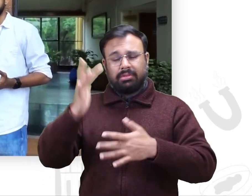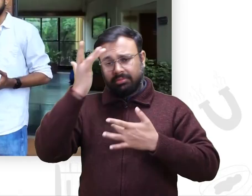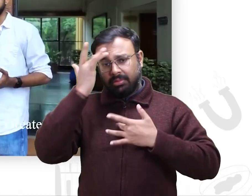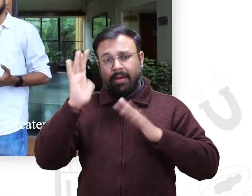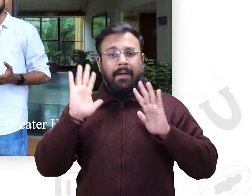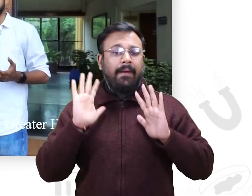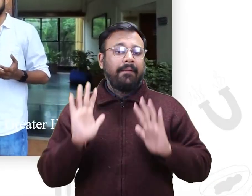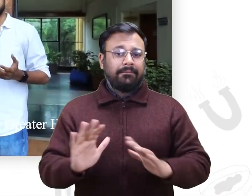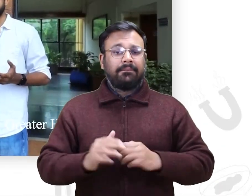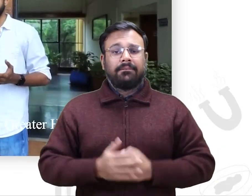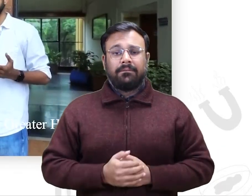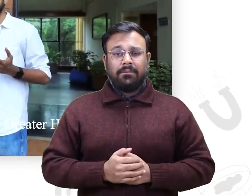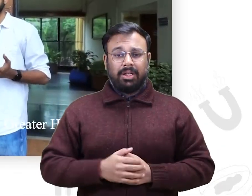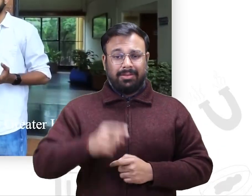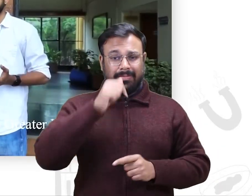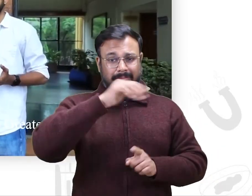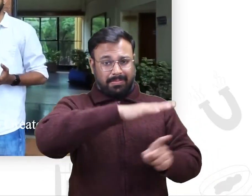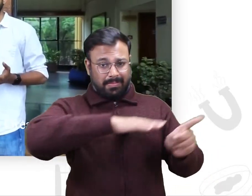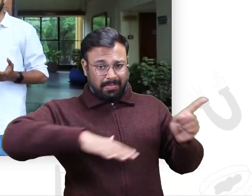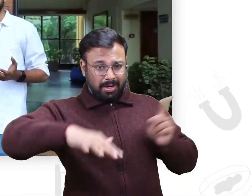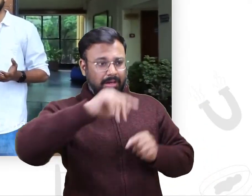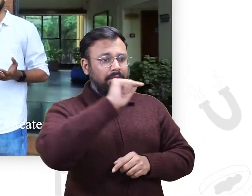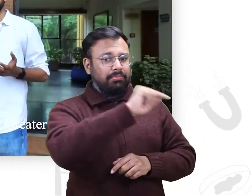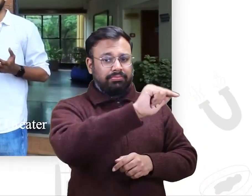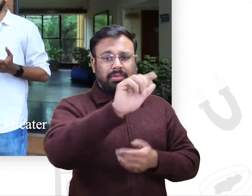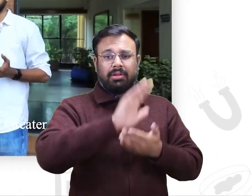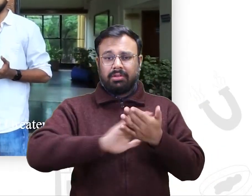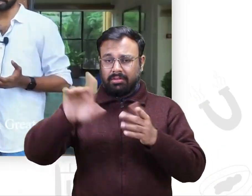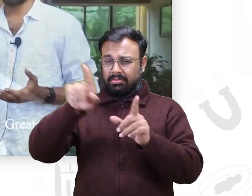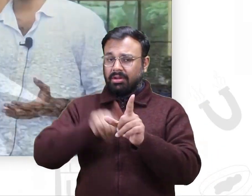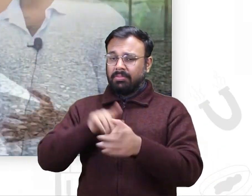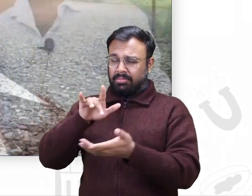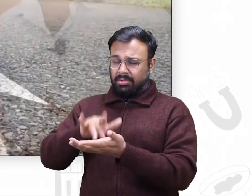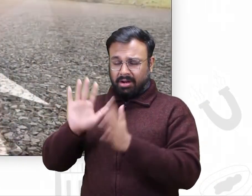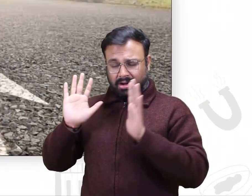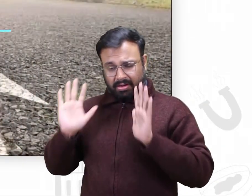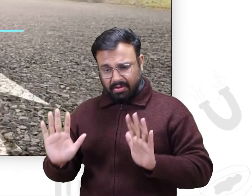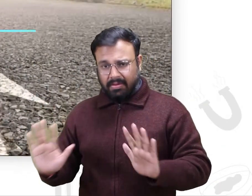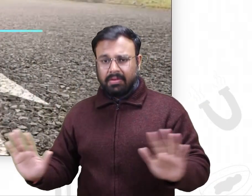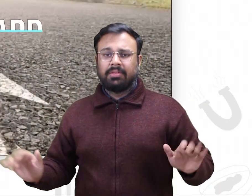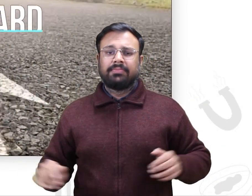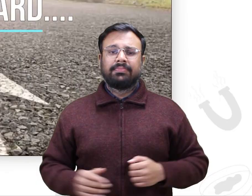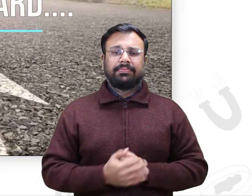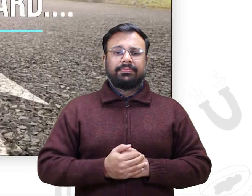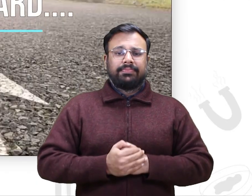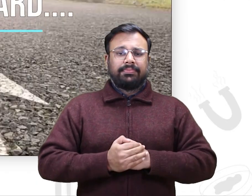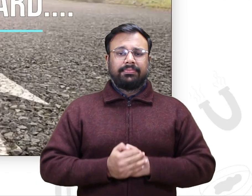mosquitoes. This is the state of most of the lakes within the Greater Hyderabad district.